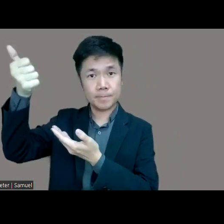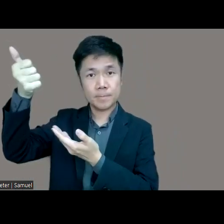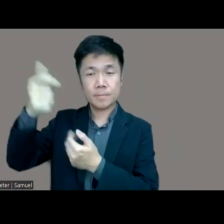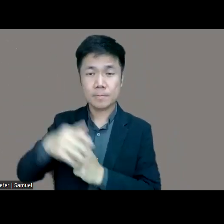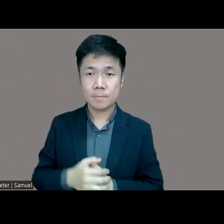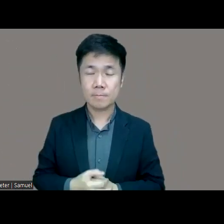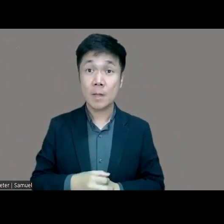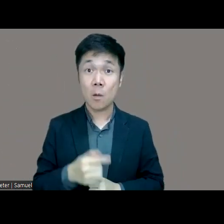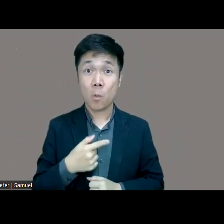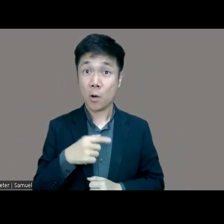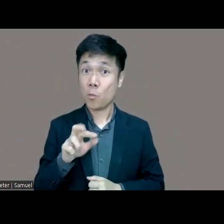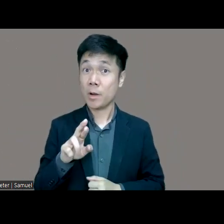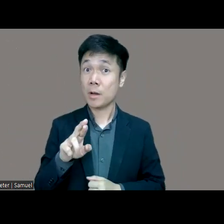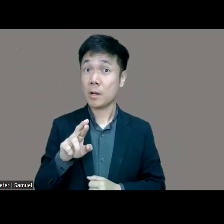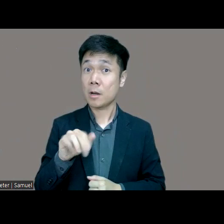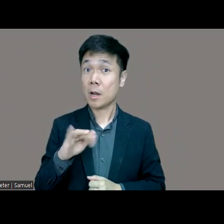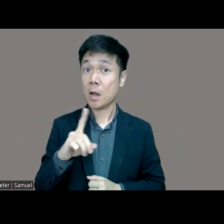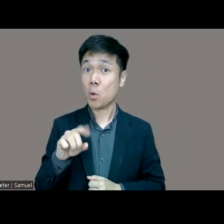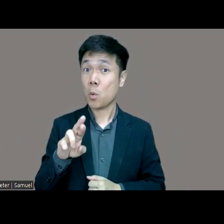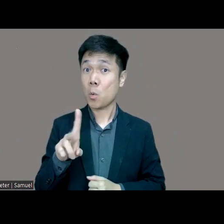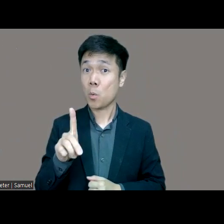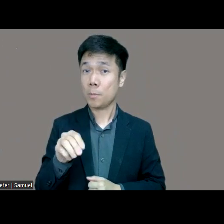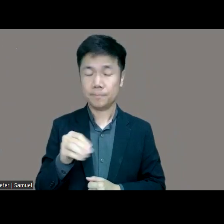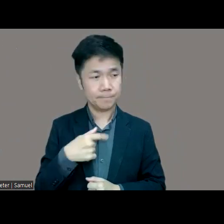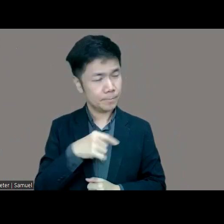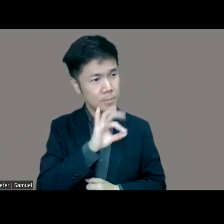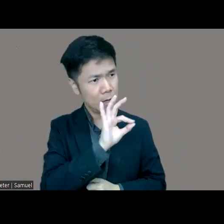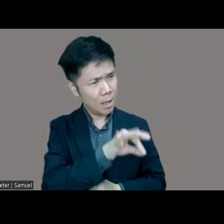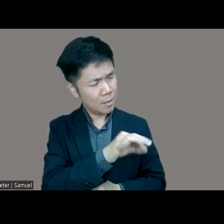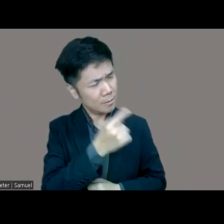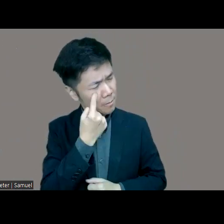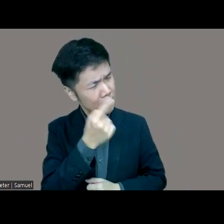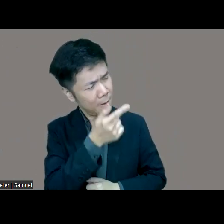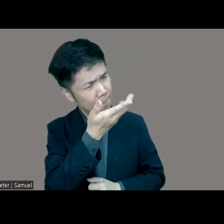additional question is there is a